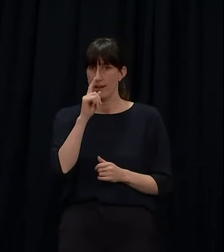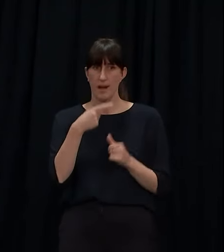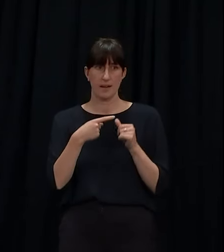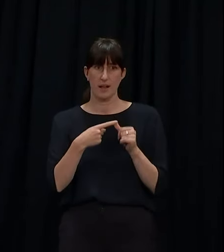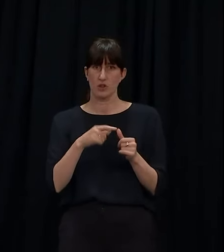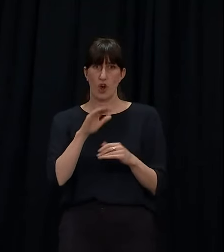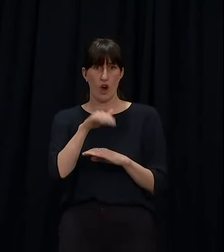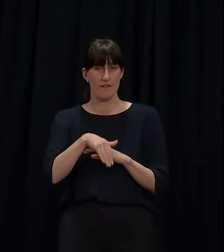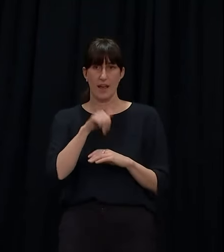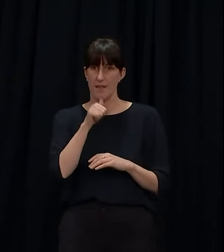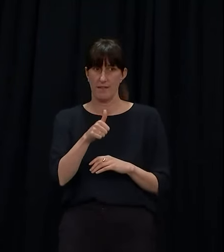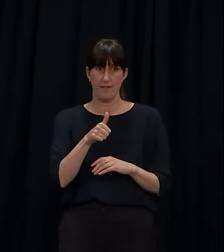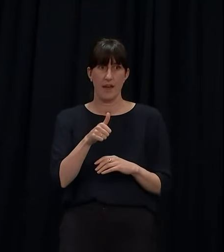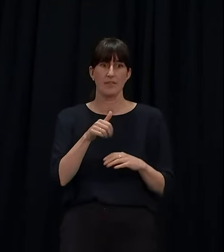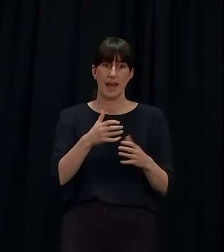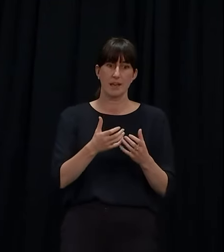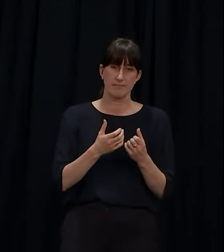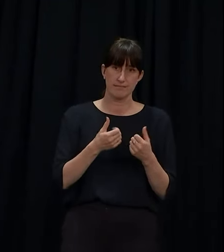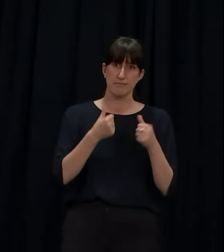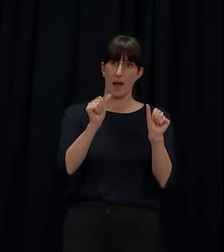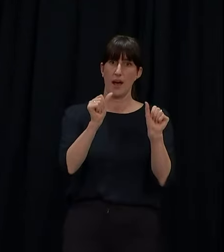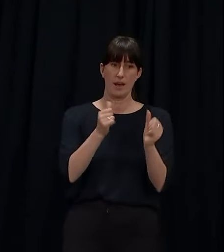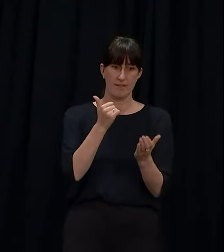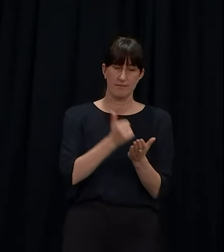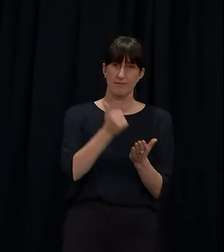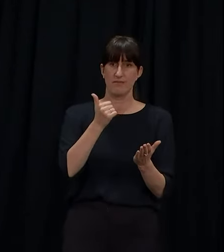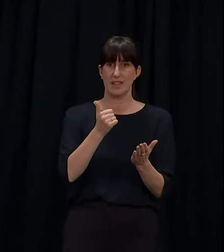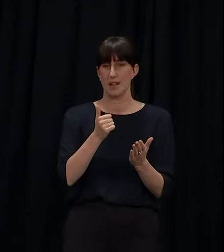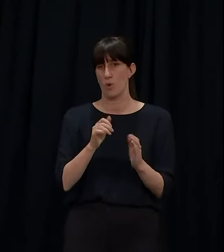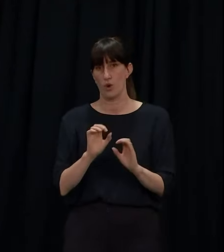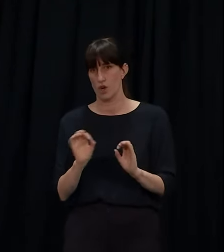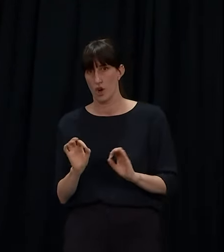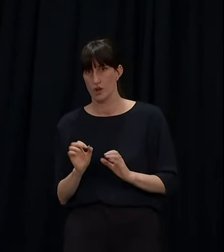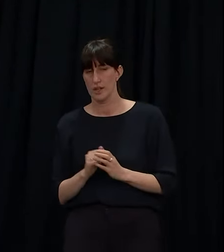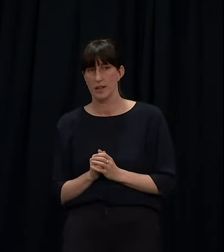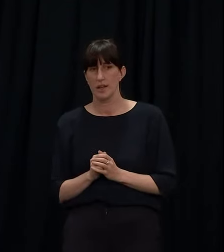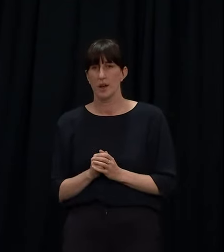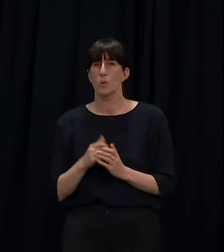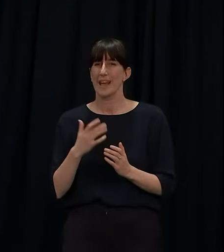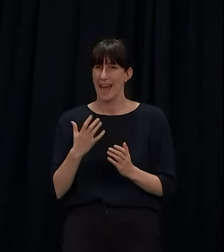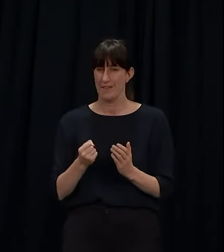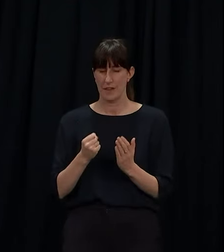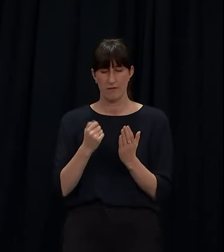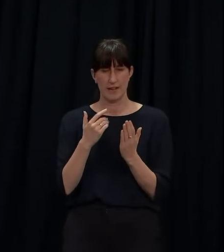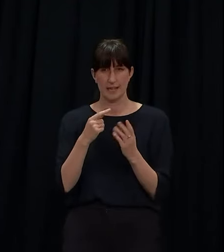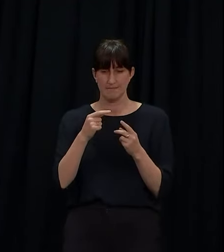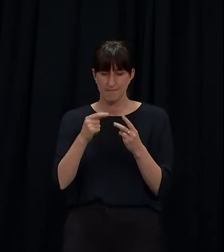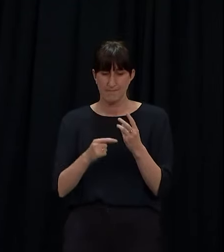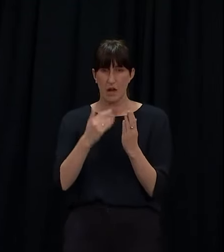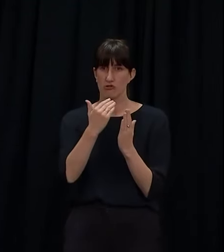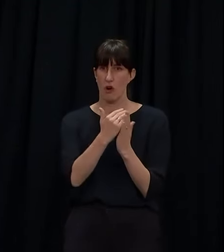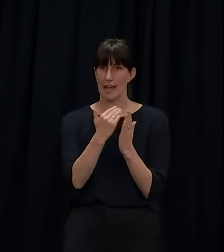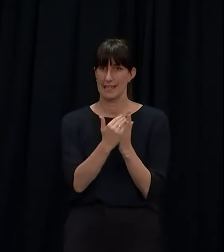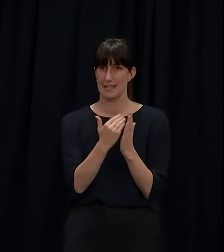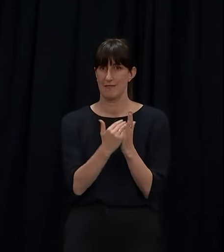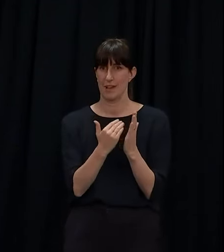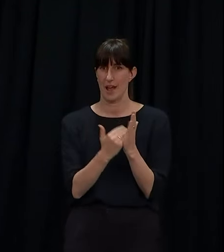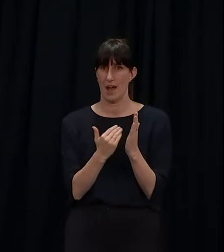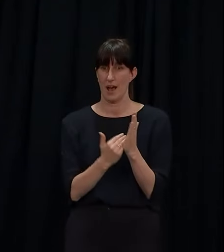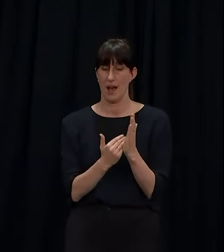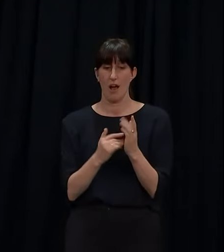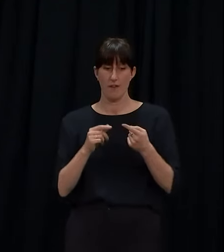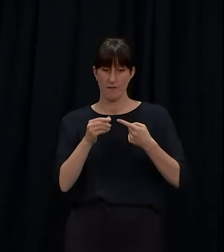had, of course, quite clearly defined criteria that we were working to. First, of course, focusing on getting New